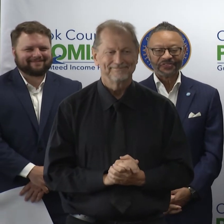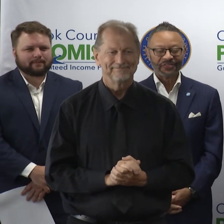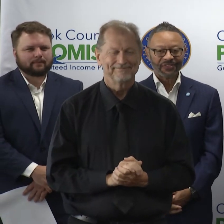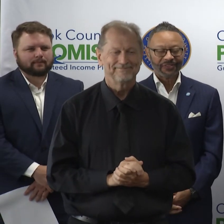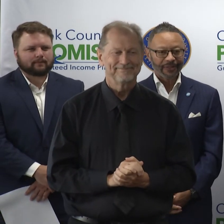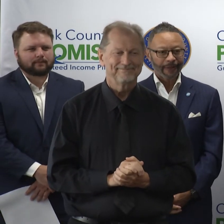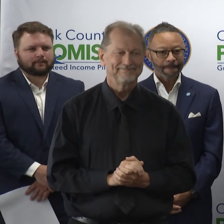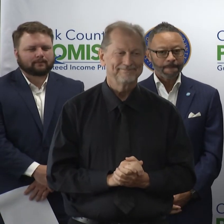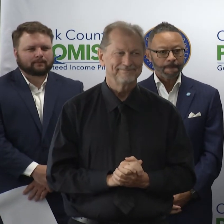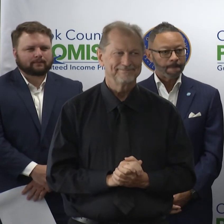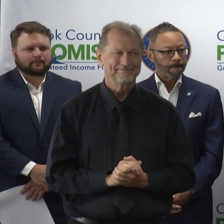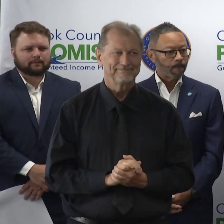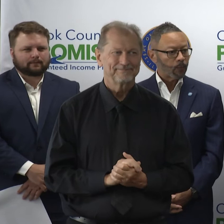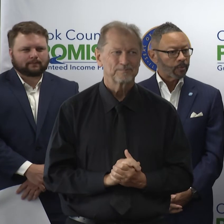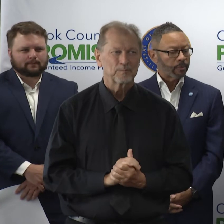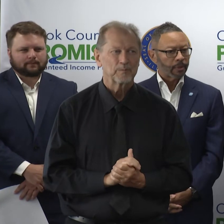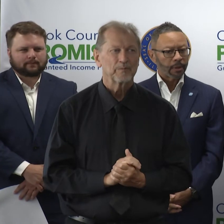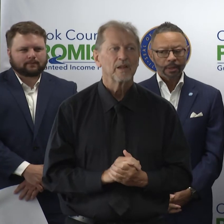All right, Nick.